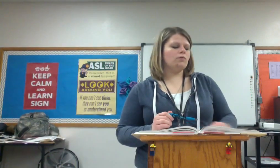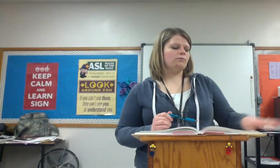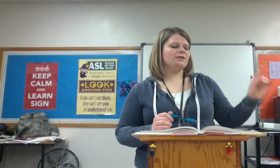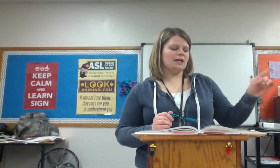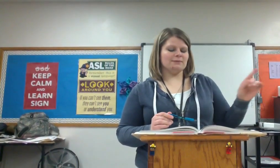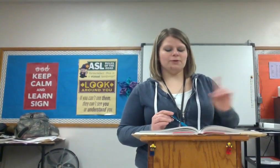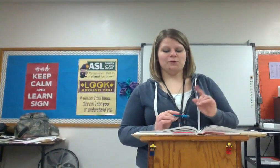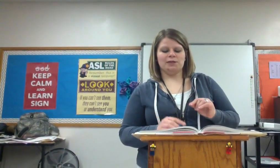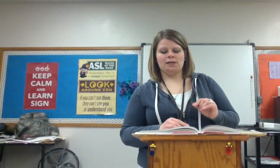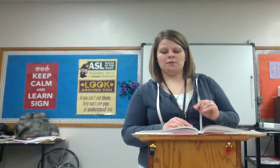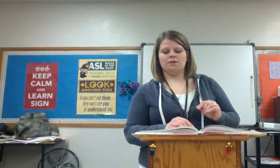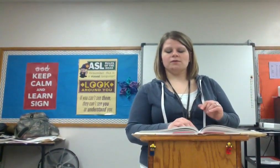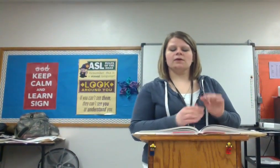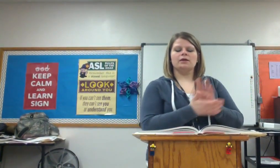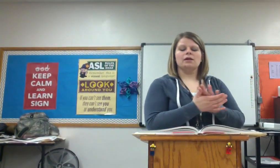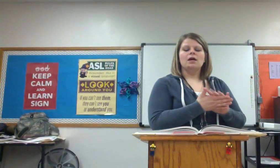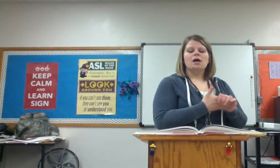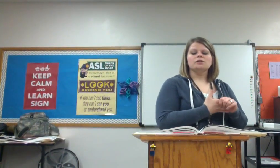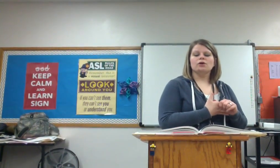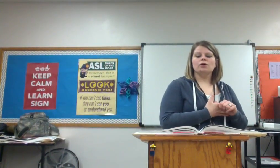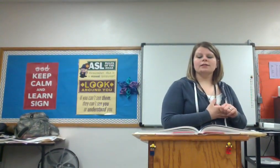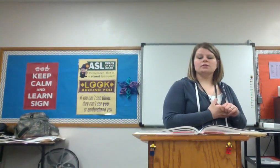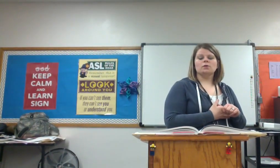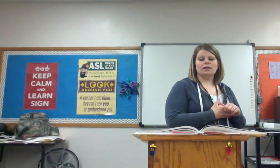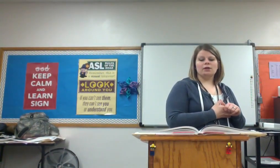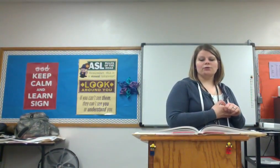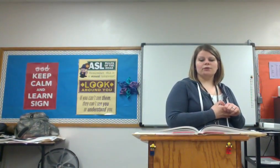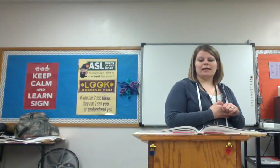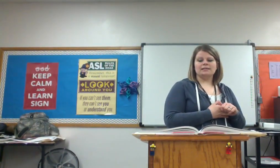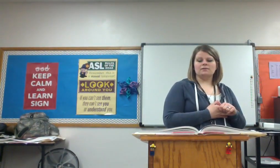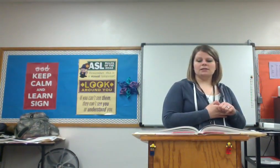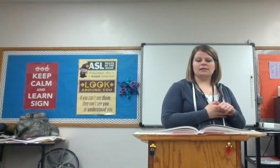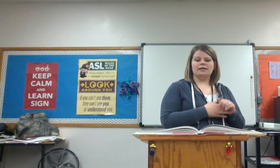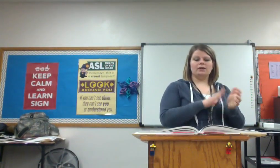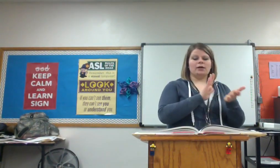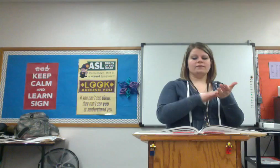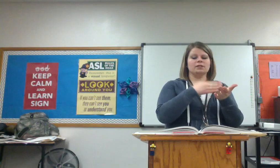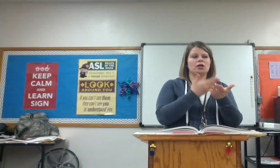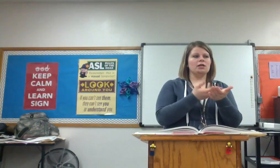We talked about those. We didn't end with those. Okay, good. So let's quickly go through the activity sign there. You have to cook.